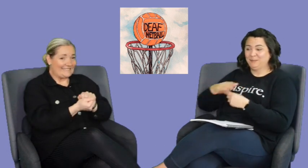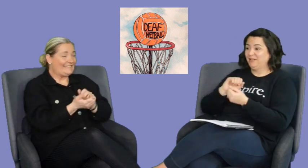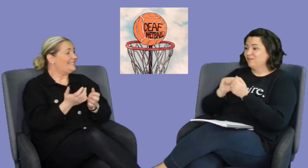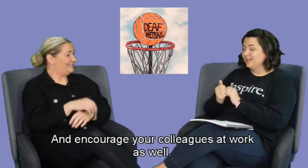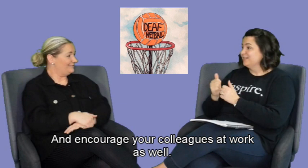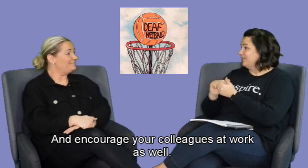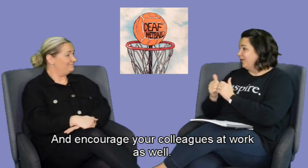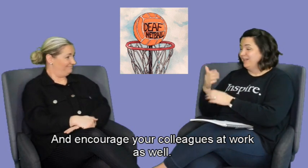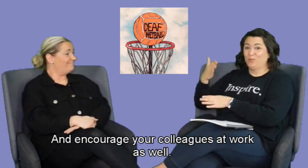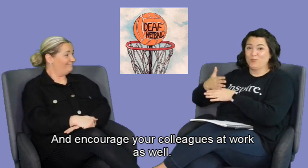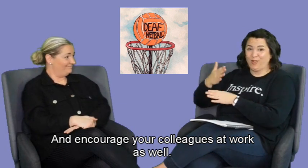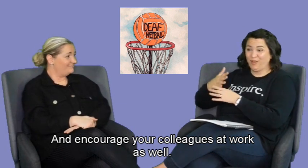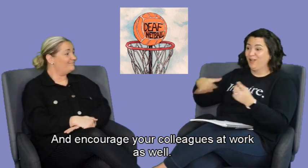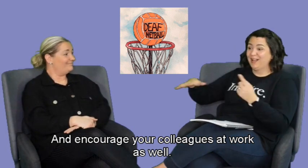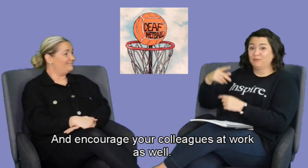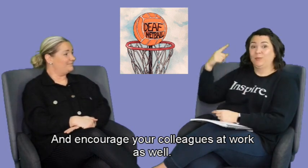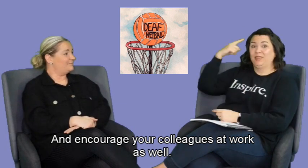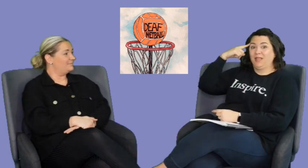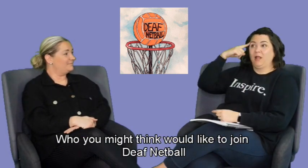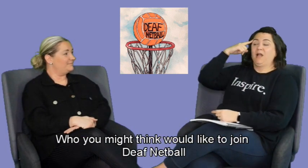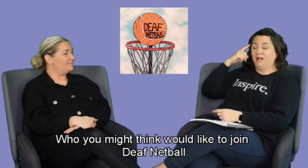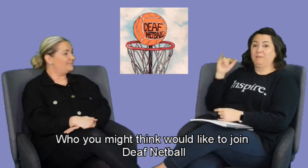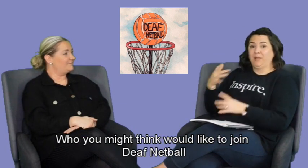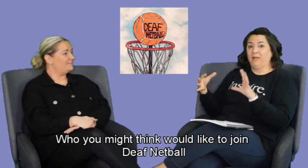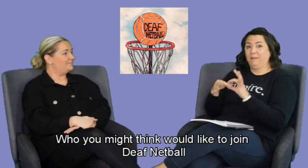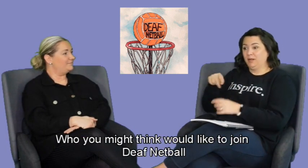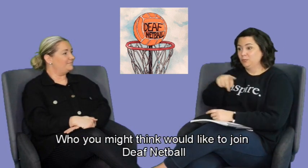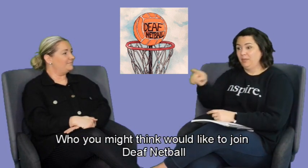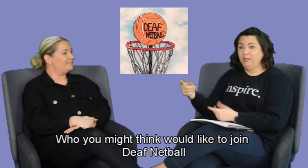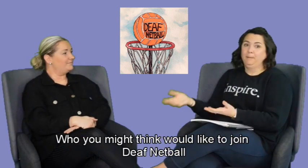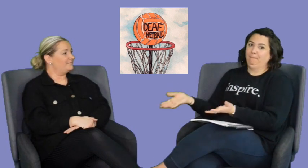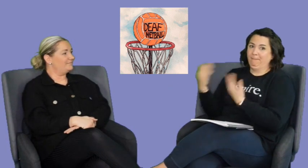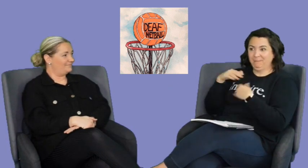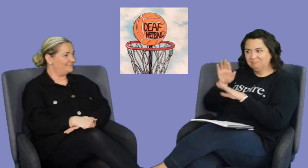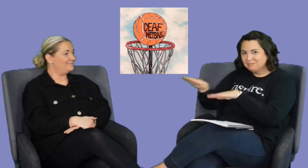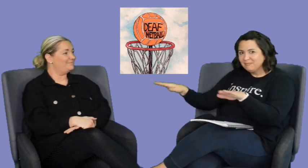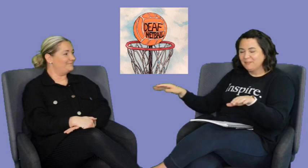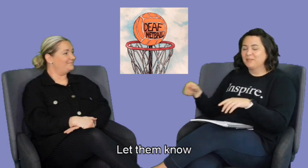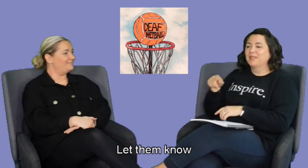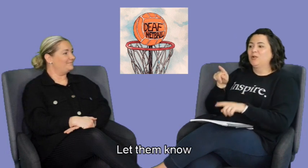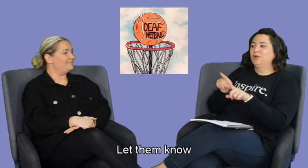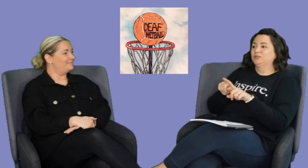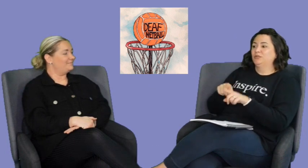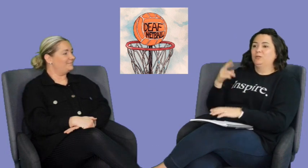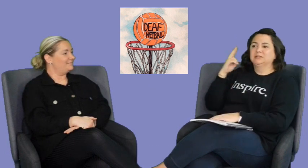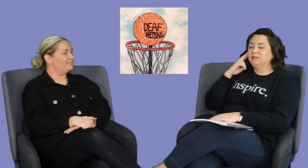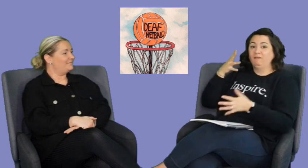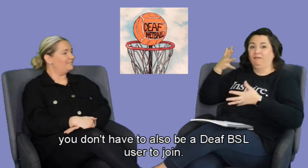And encourage your colleagues at work as well, who you might think would like to join Deaf Netball. Let them know. You don't have